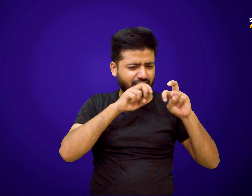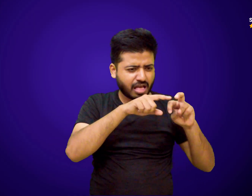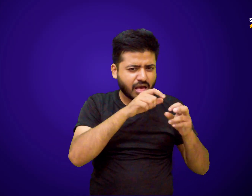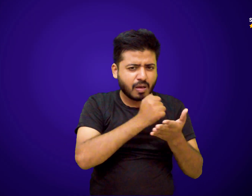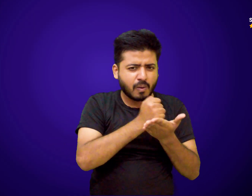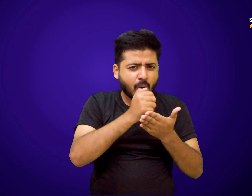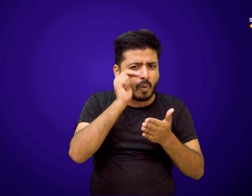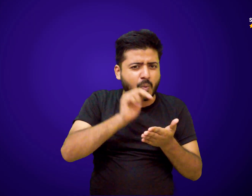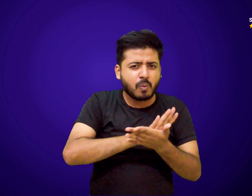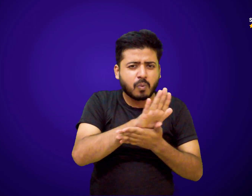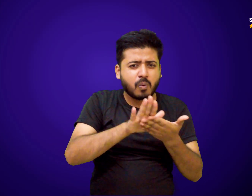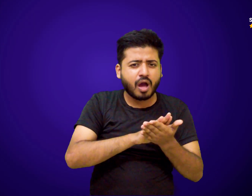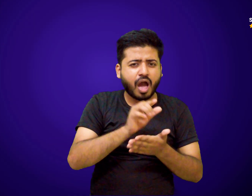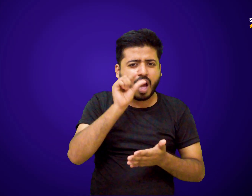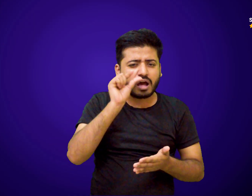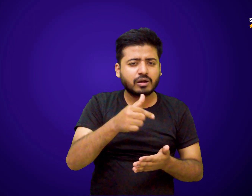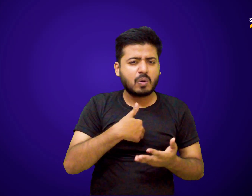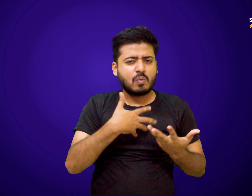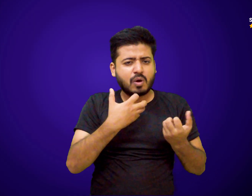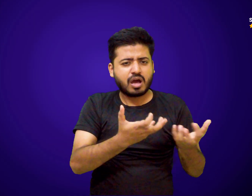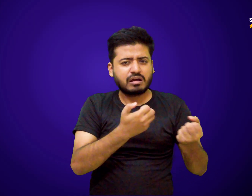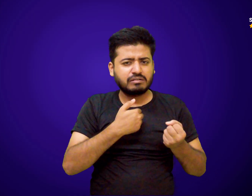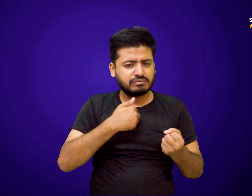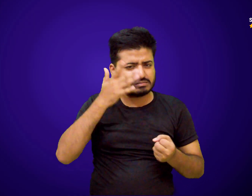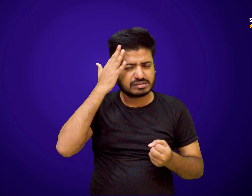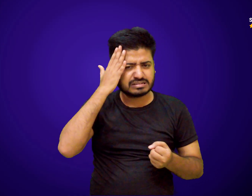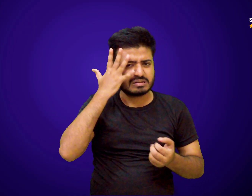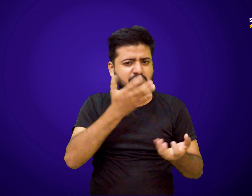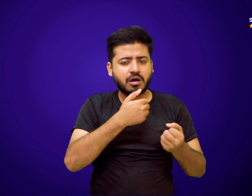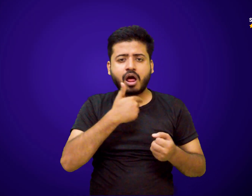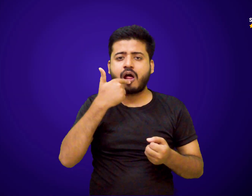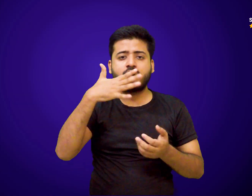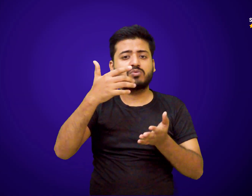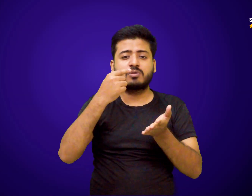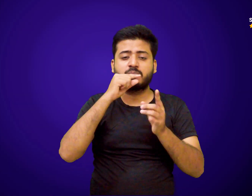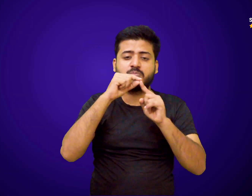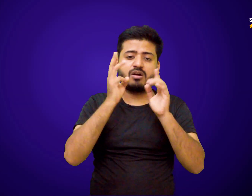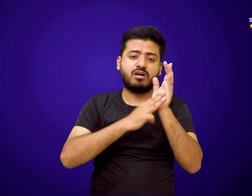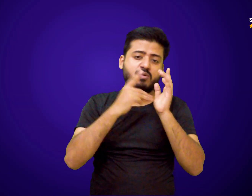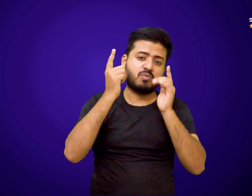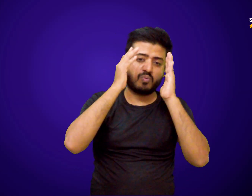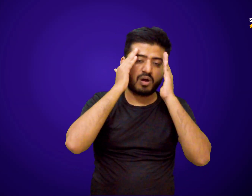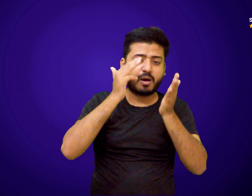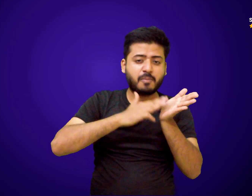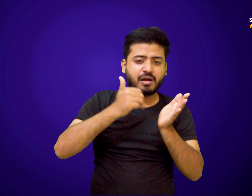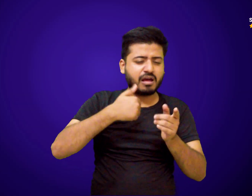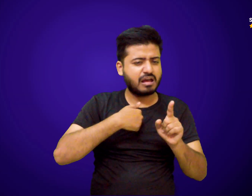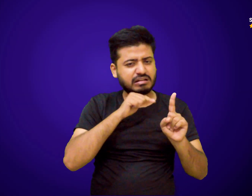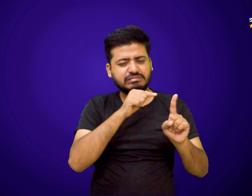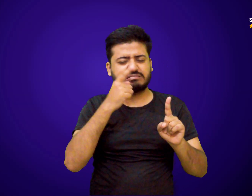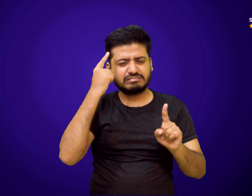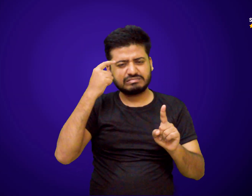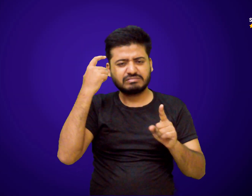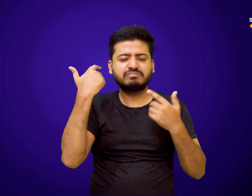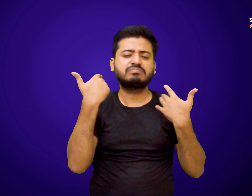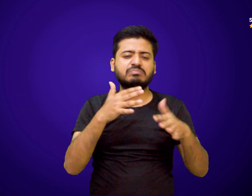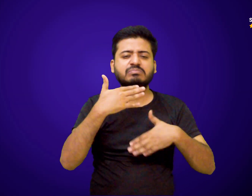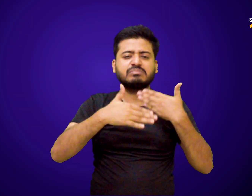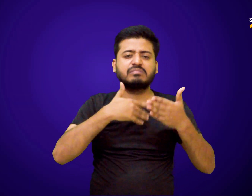certificate. Annexure G. The passport is issued on a post-police verification basis. For officials with a prior